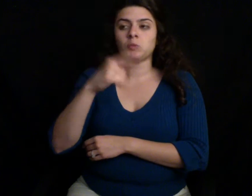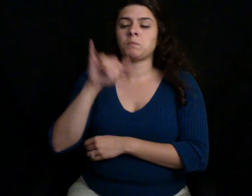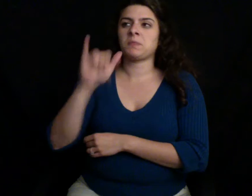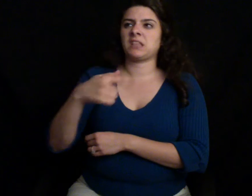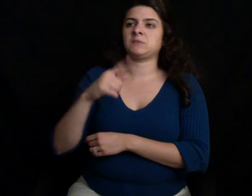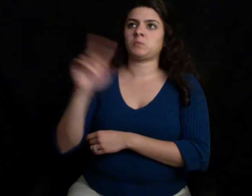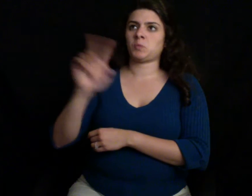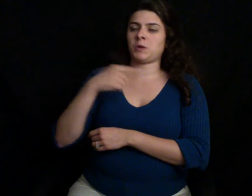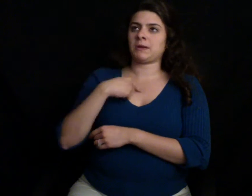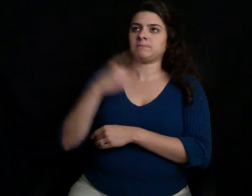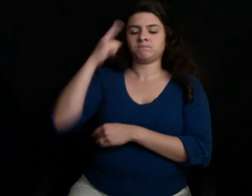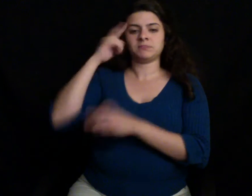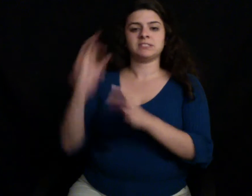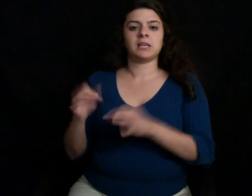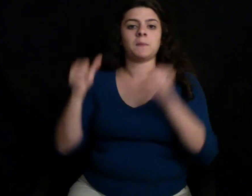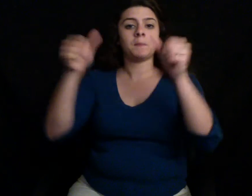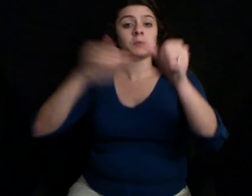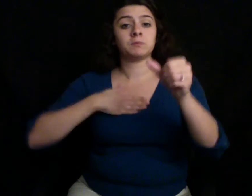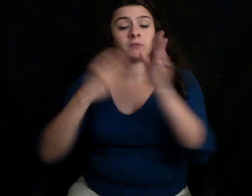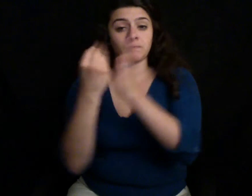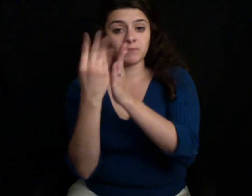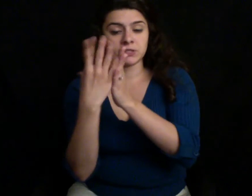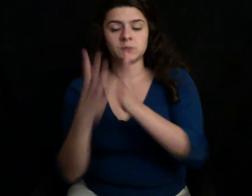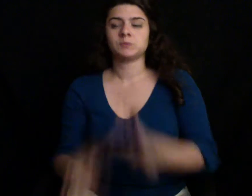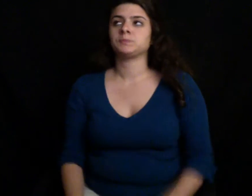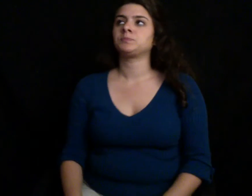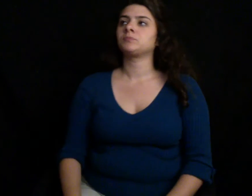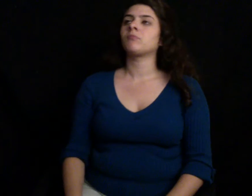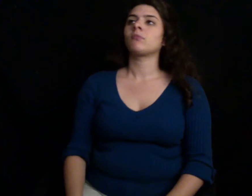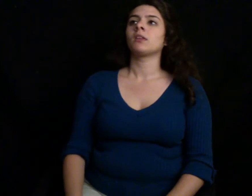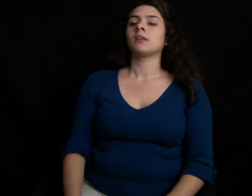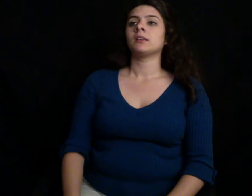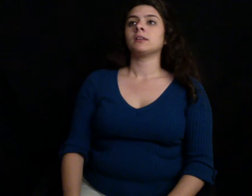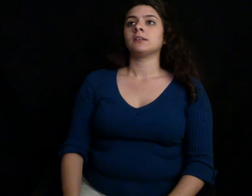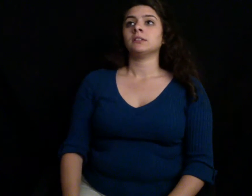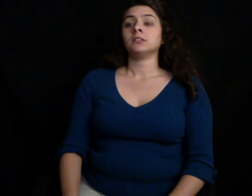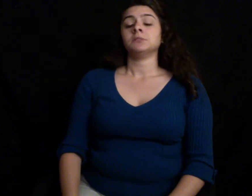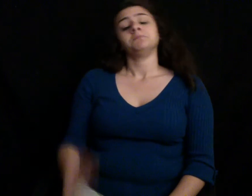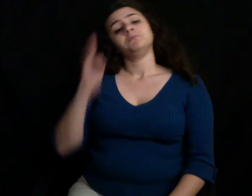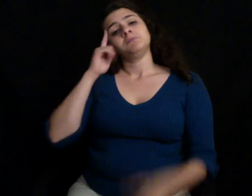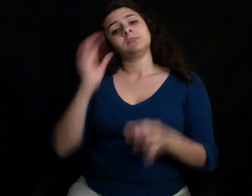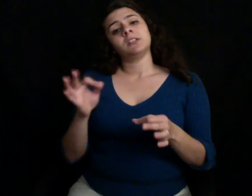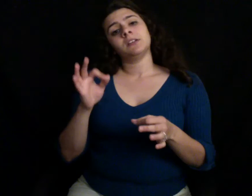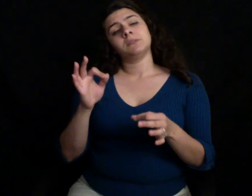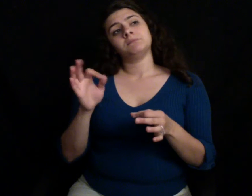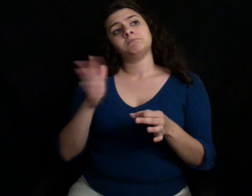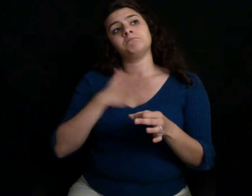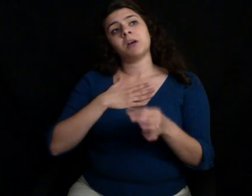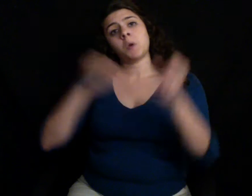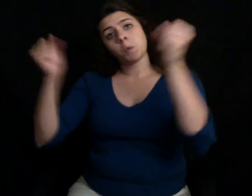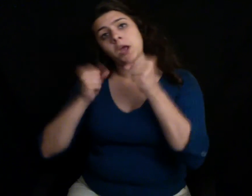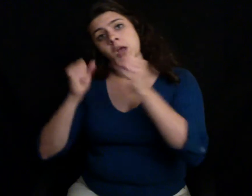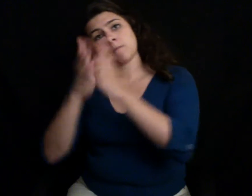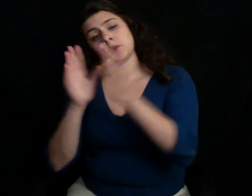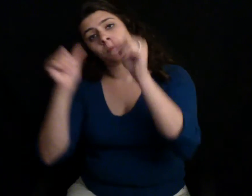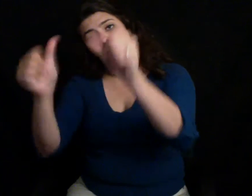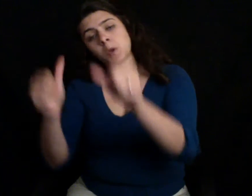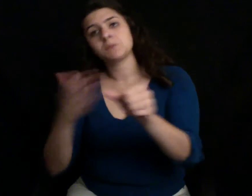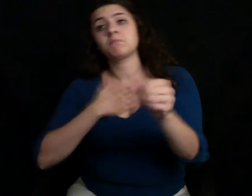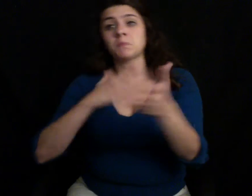on YouTube. And then I started to basically put my music behind my fitness videos on YouTube. Daystorm soon saw that what he was doing could